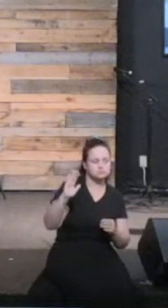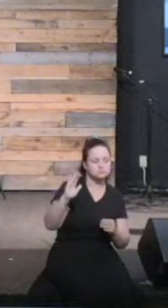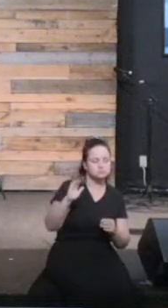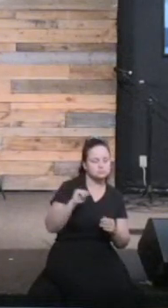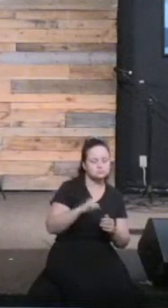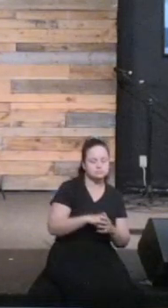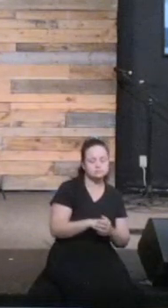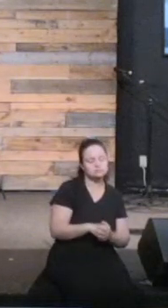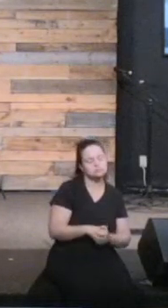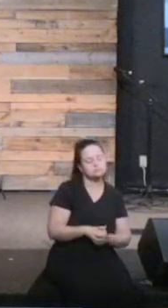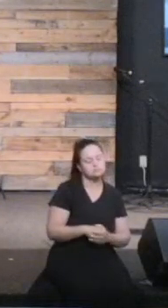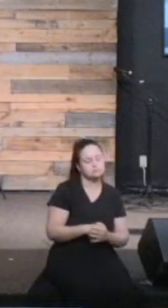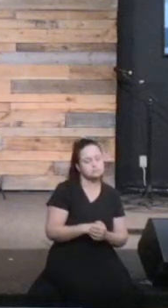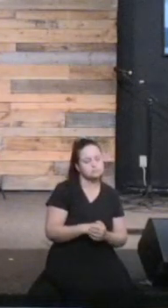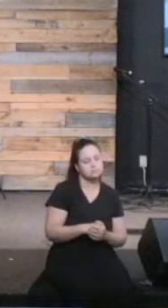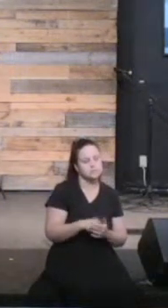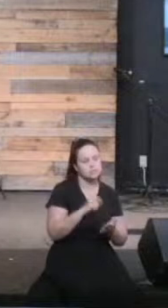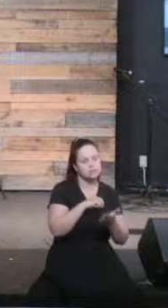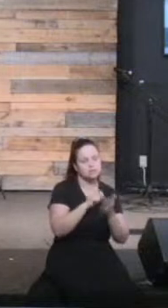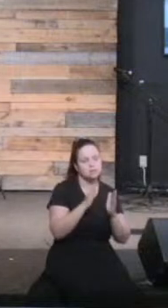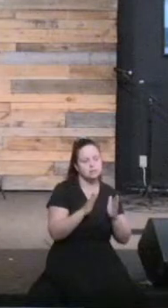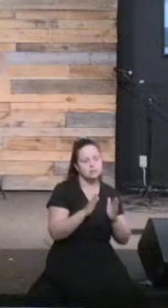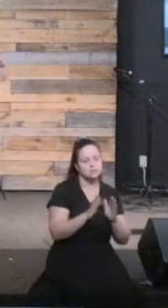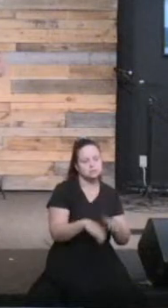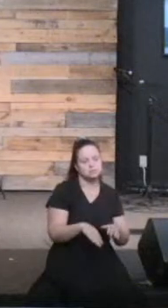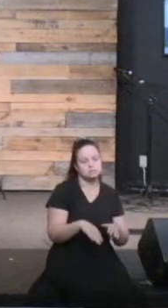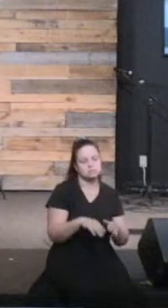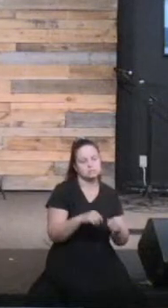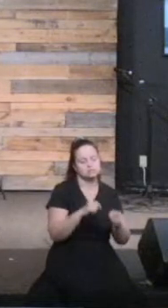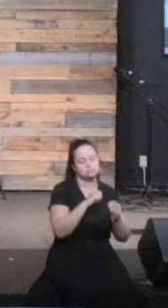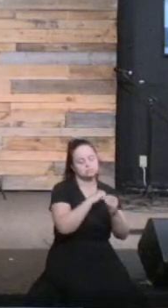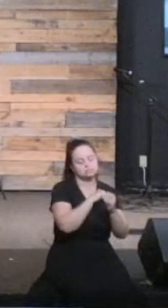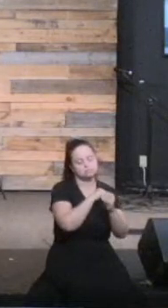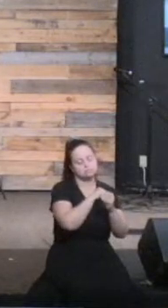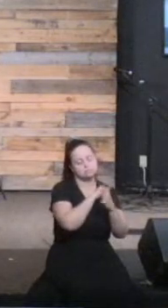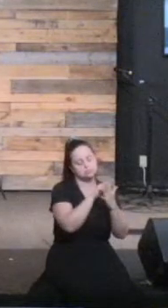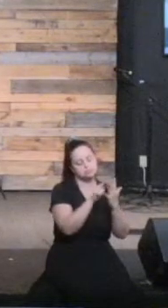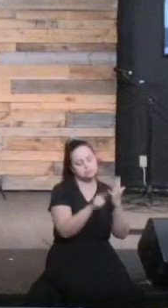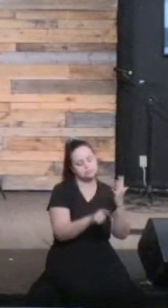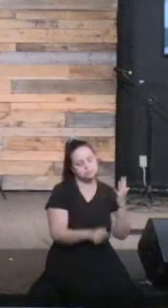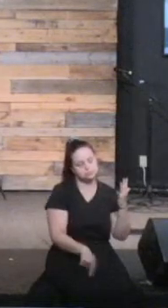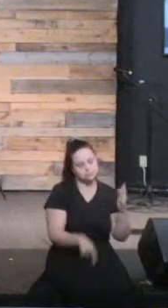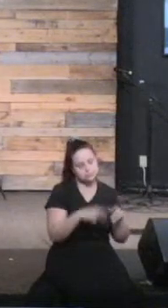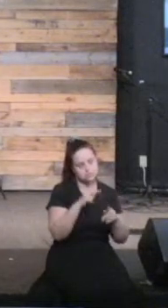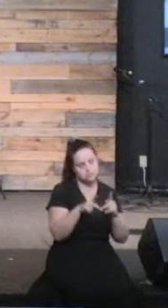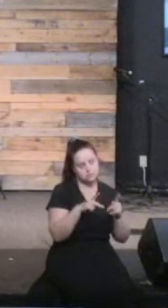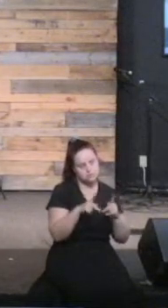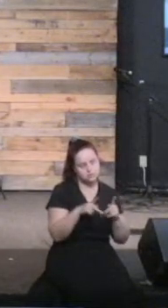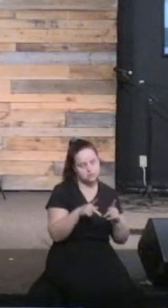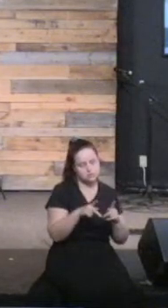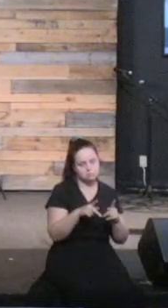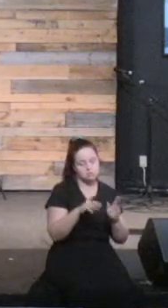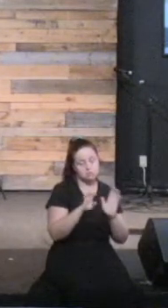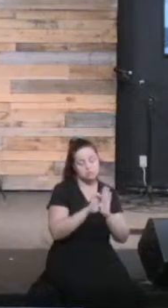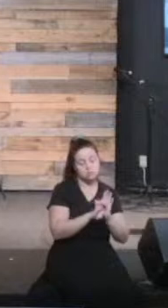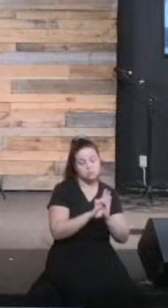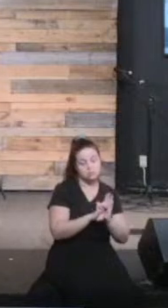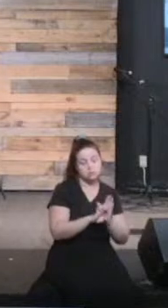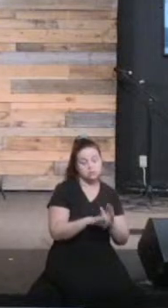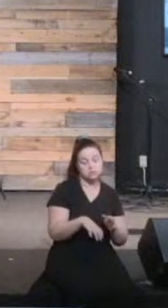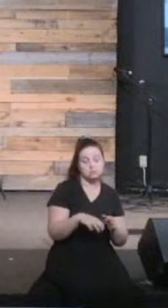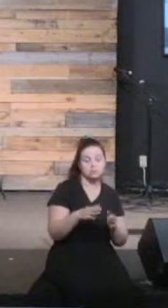and so the author goes into this long list of people who do exactly what God wants us to do